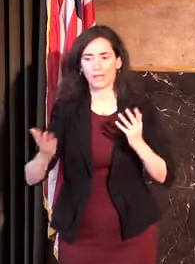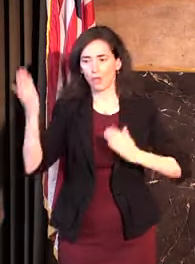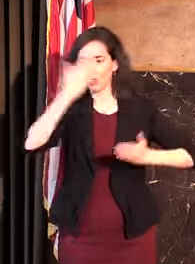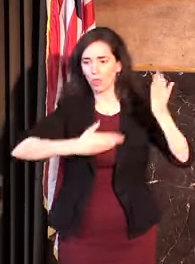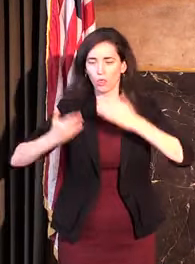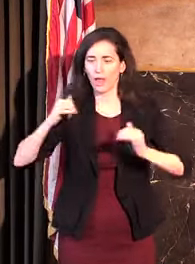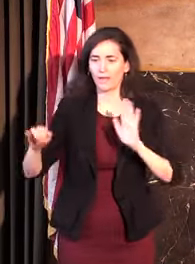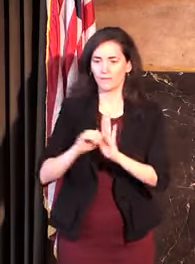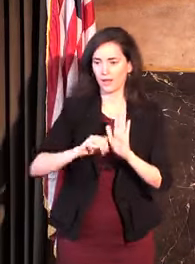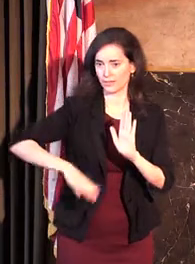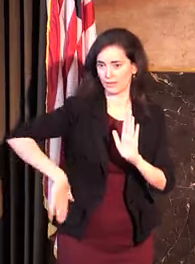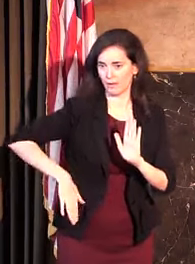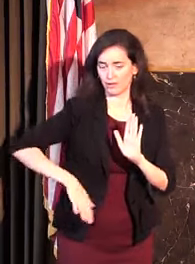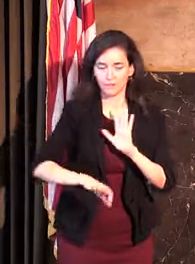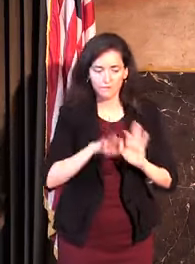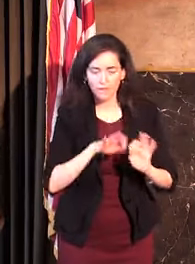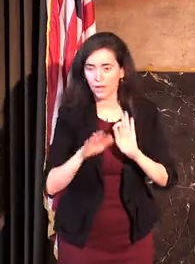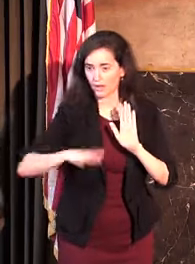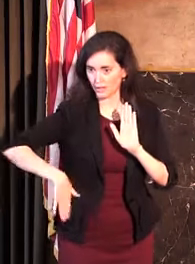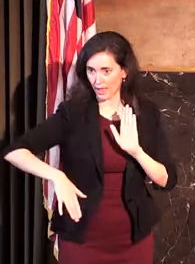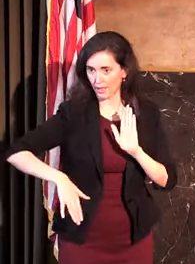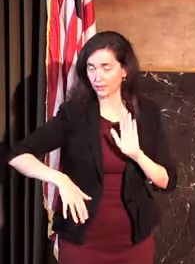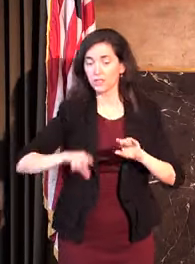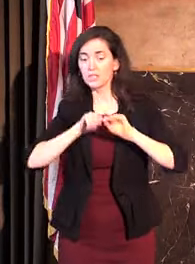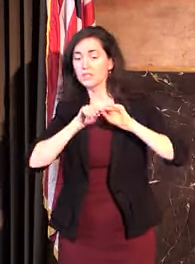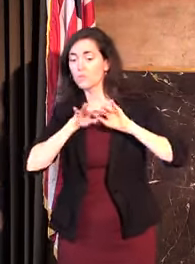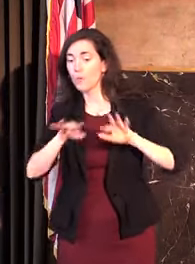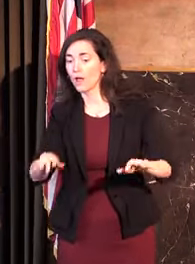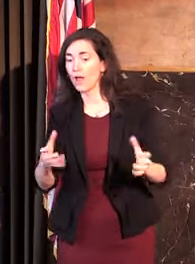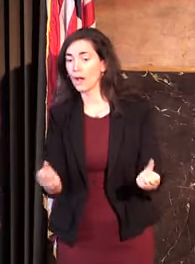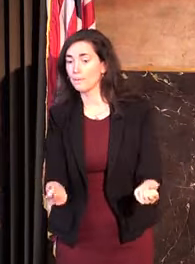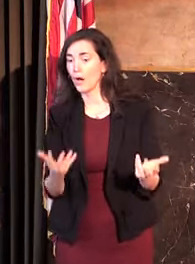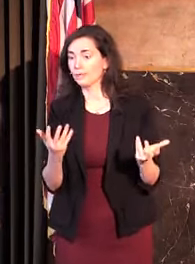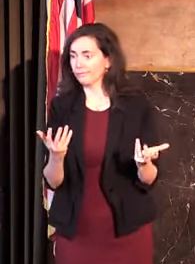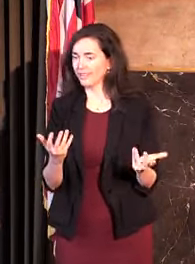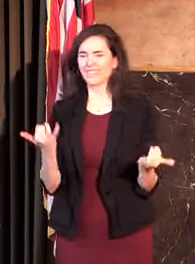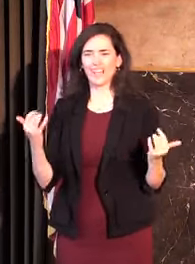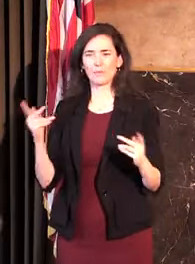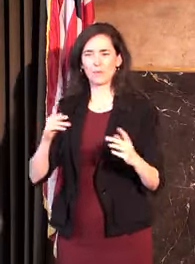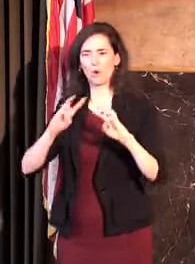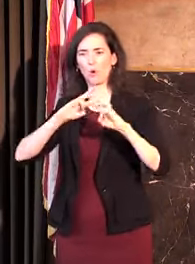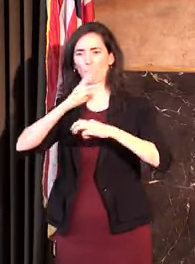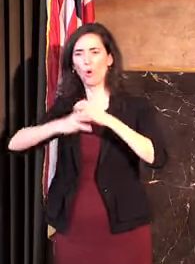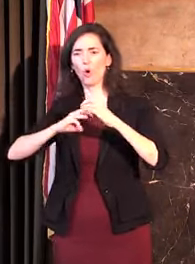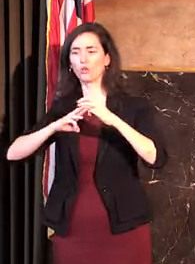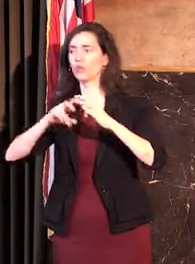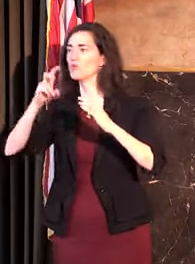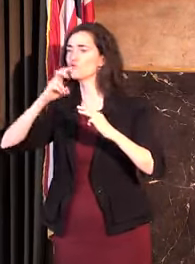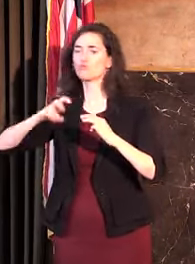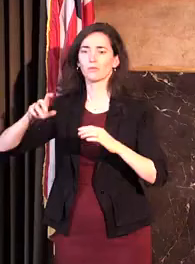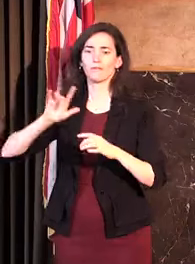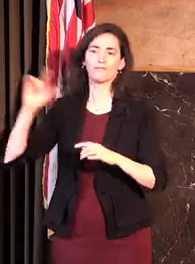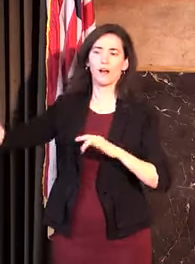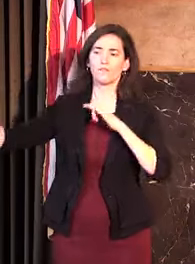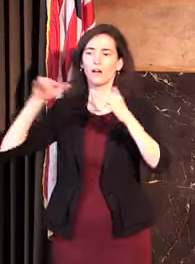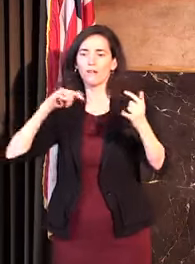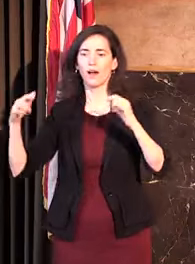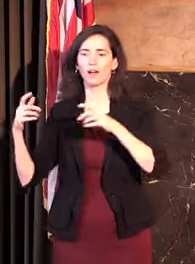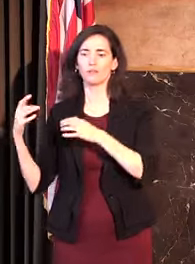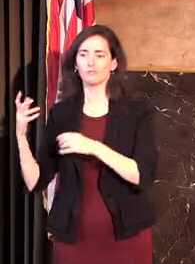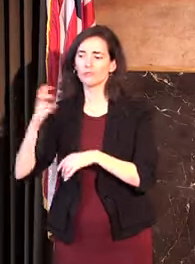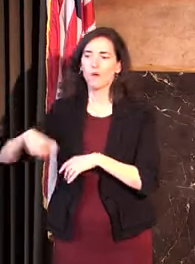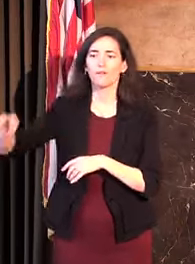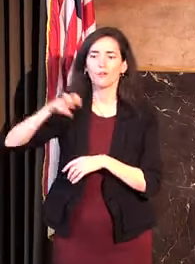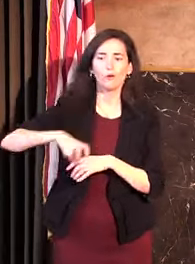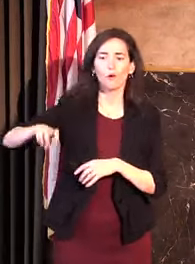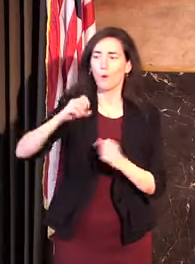formally identified right now. With the degree of spread, with worldwide travel, that's just a fair presumption to make. It very